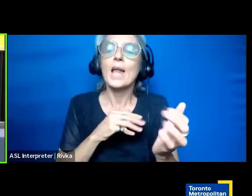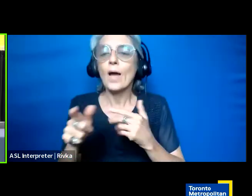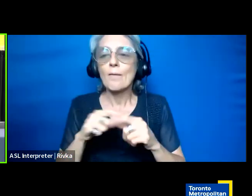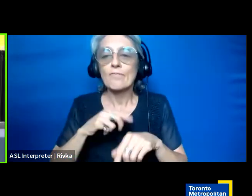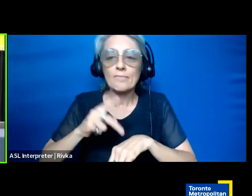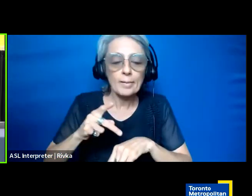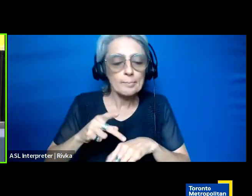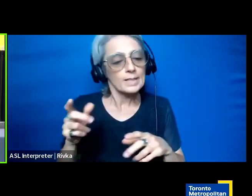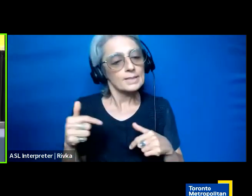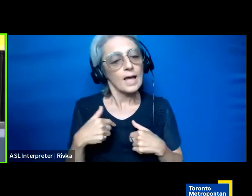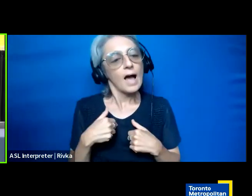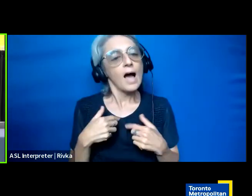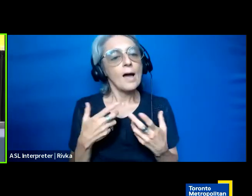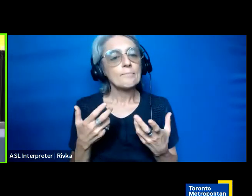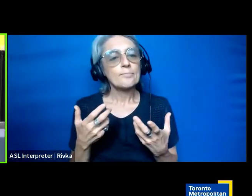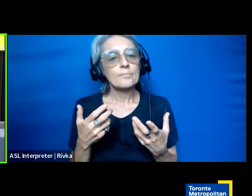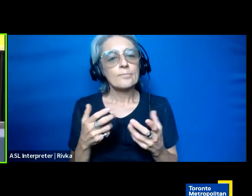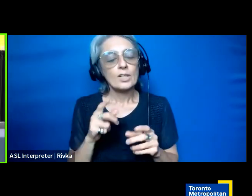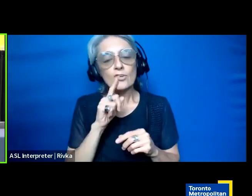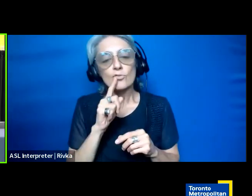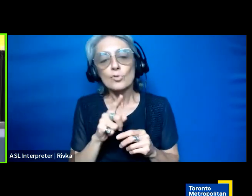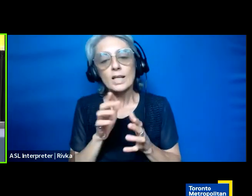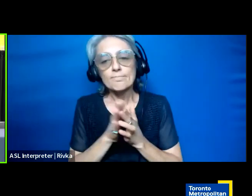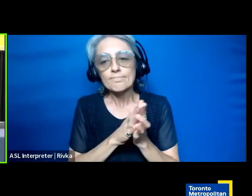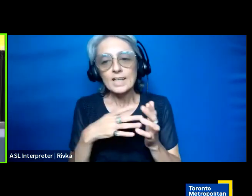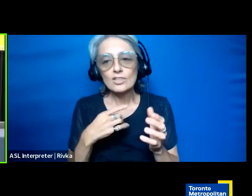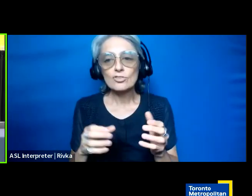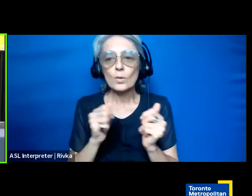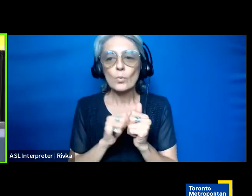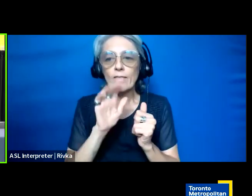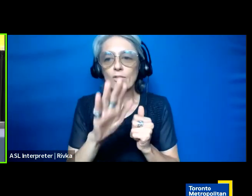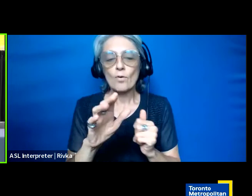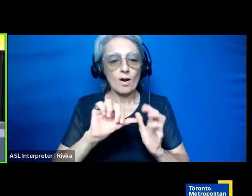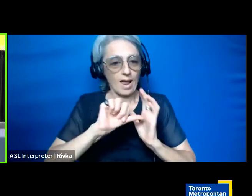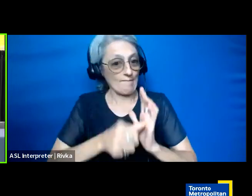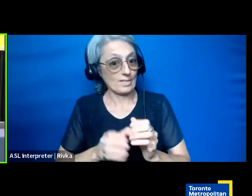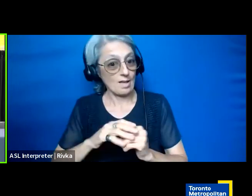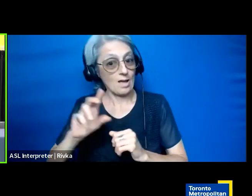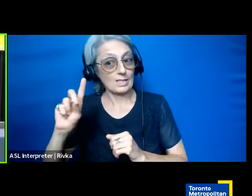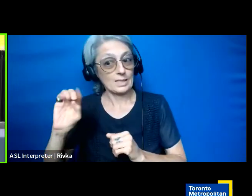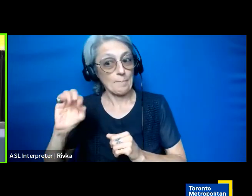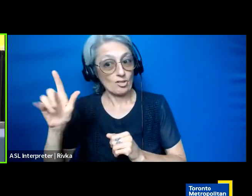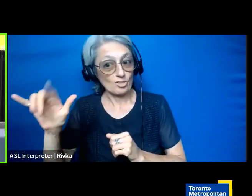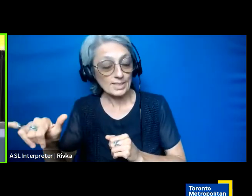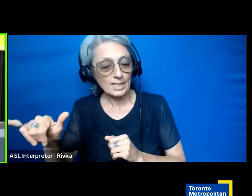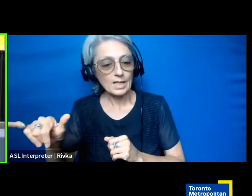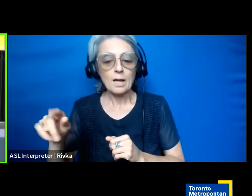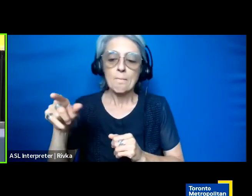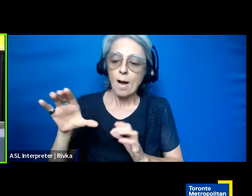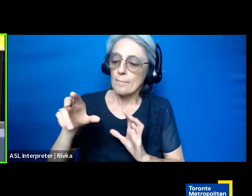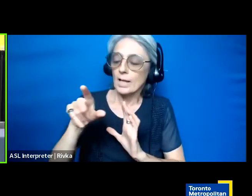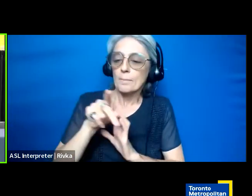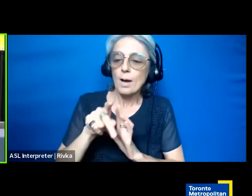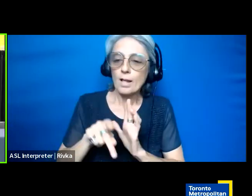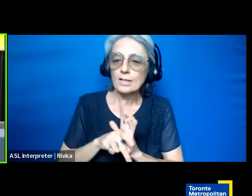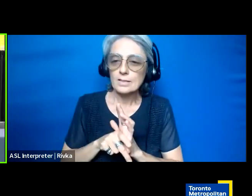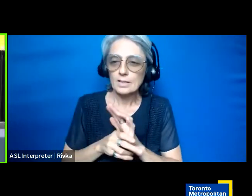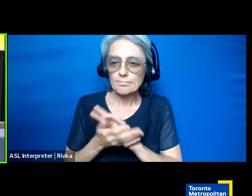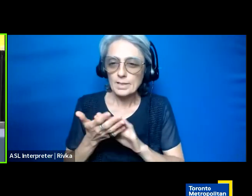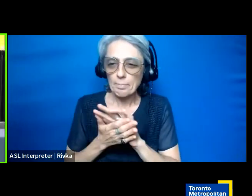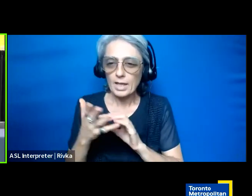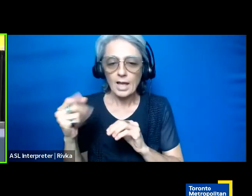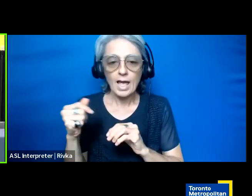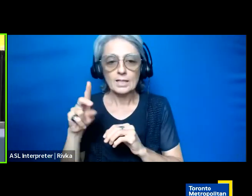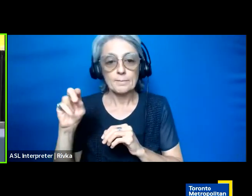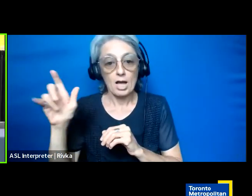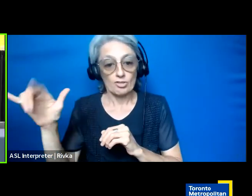Philippines, and I'm very much interested also with your emphasis on democracy and public policy thriving in democracy. So